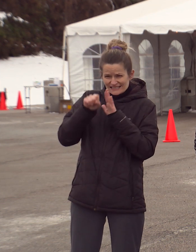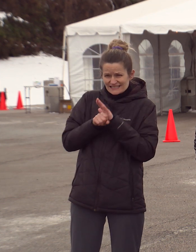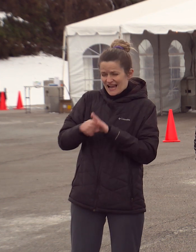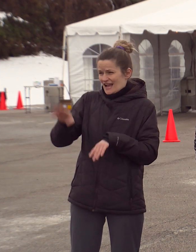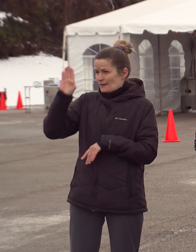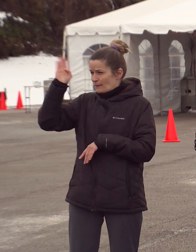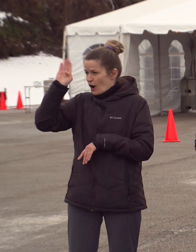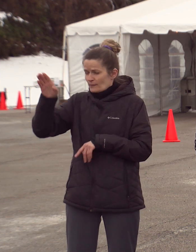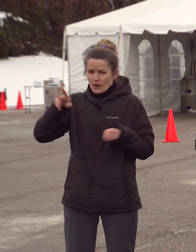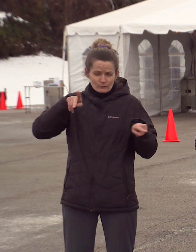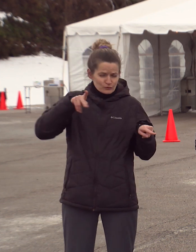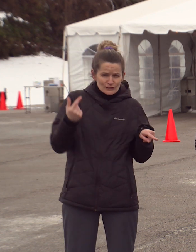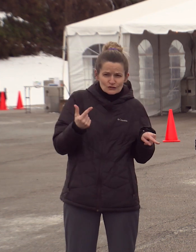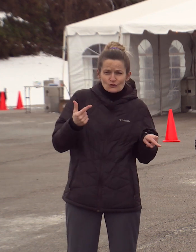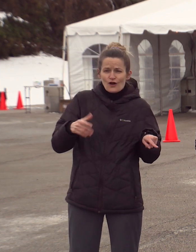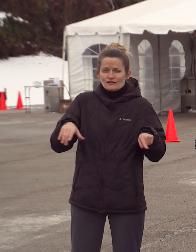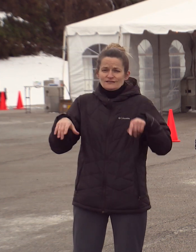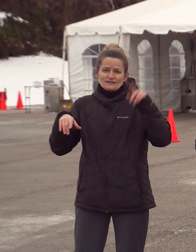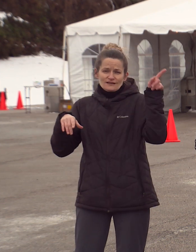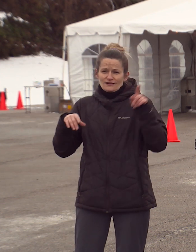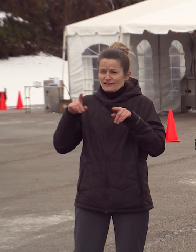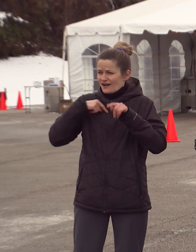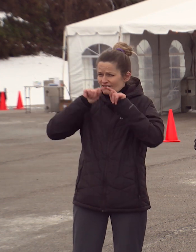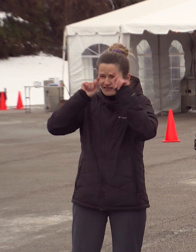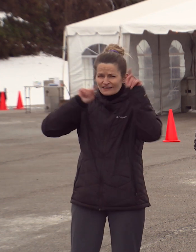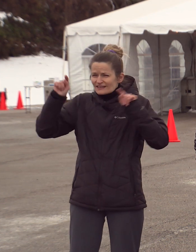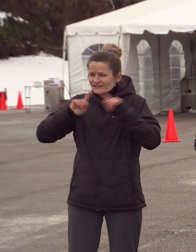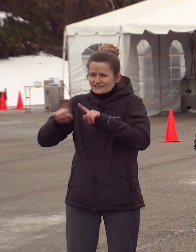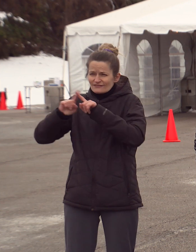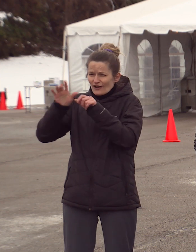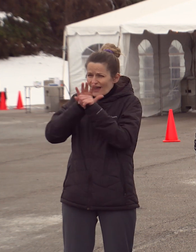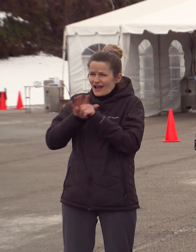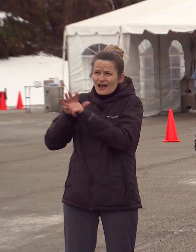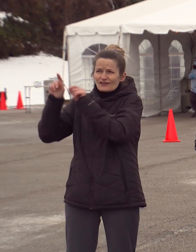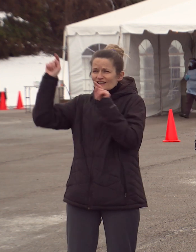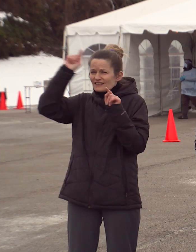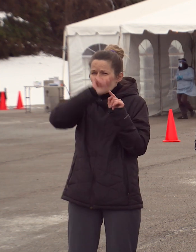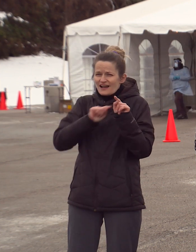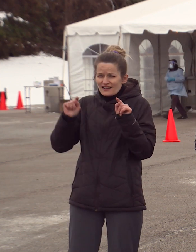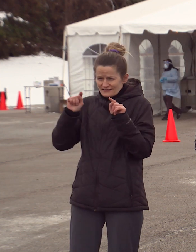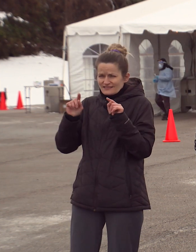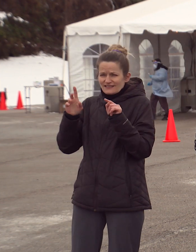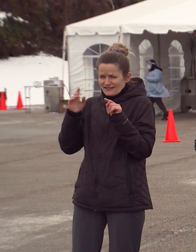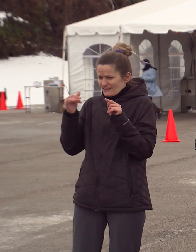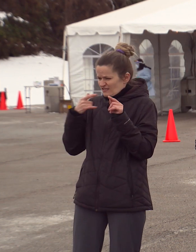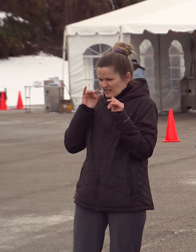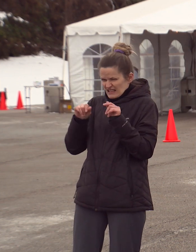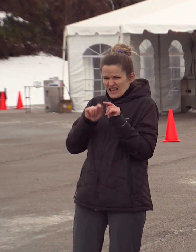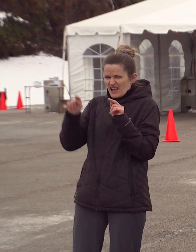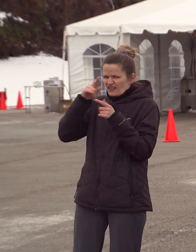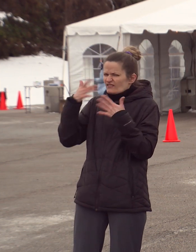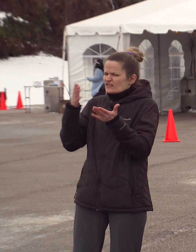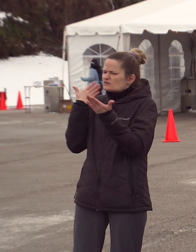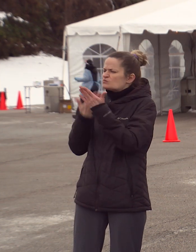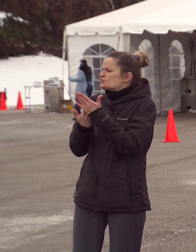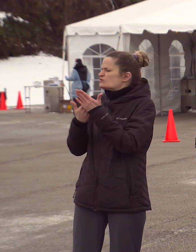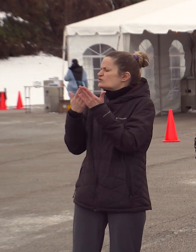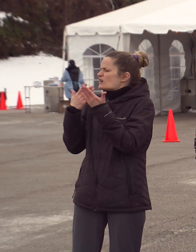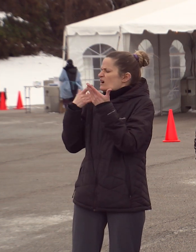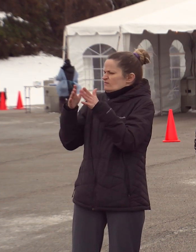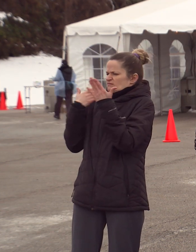and Montgomery have fared, and the length of time we've had those, data would support that being helpful. I